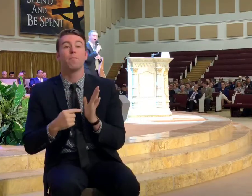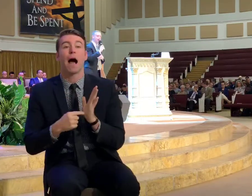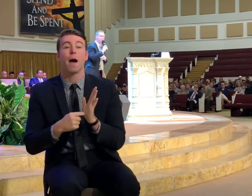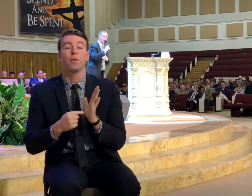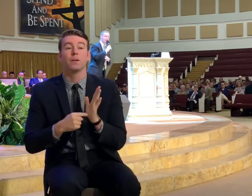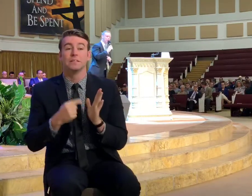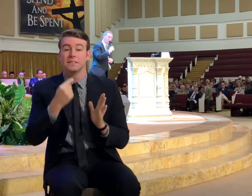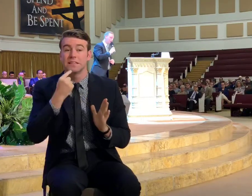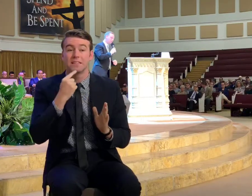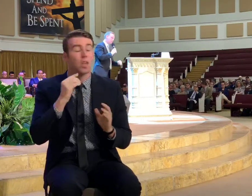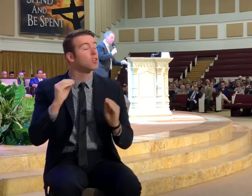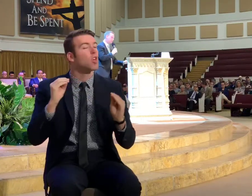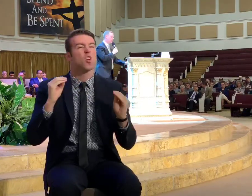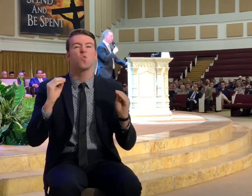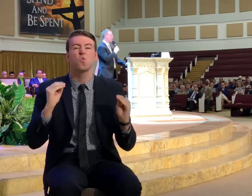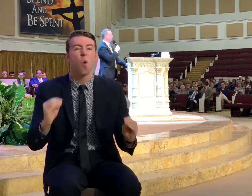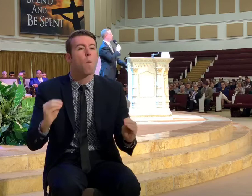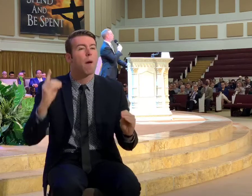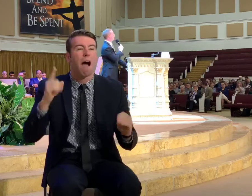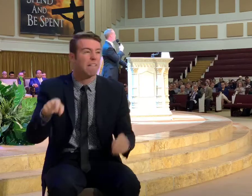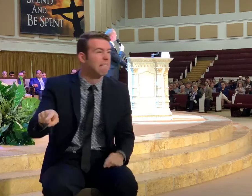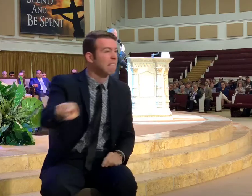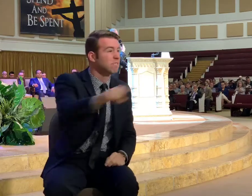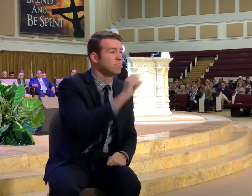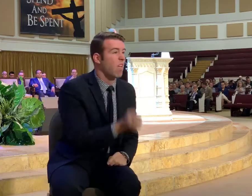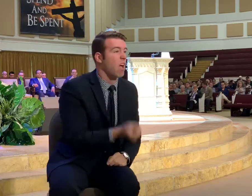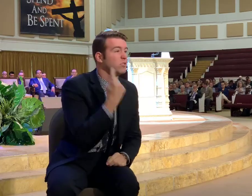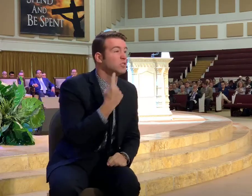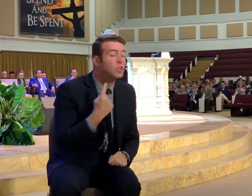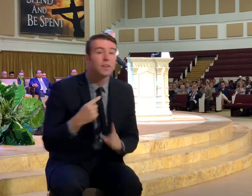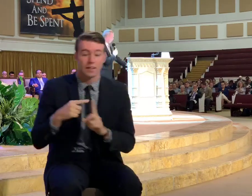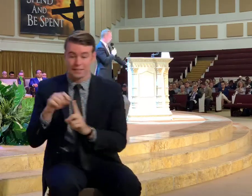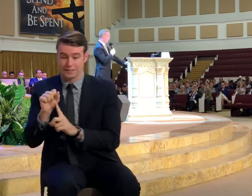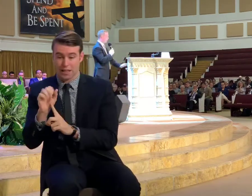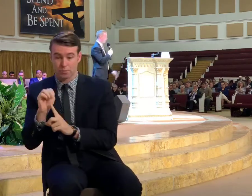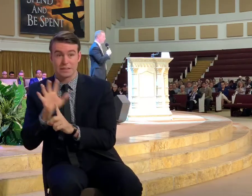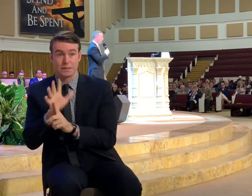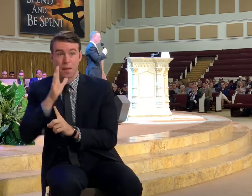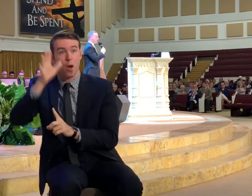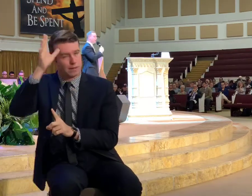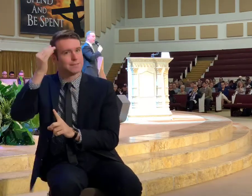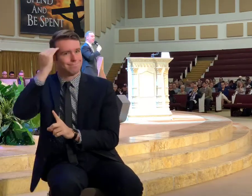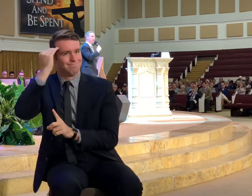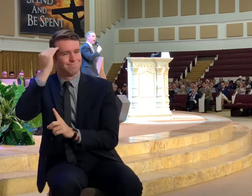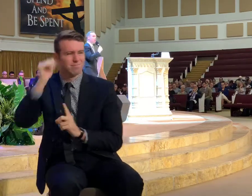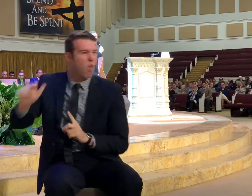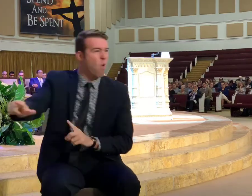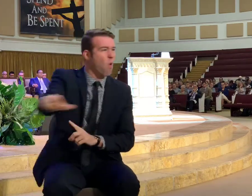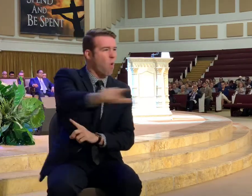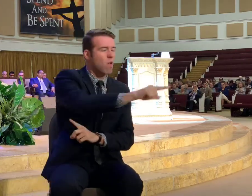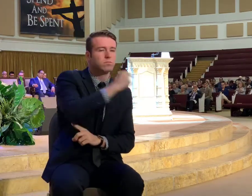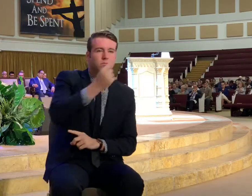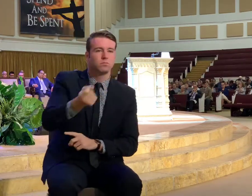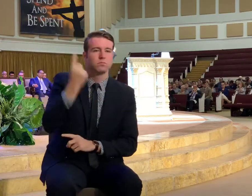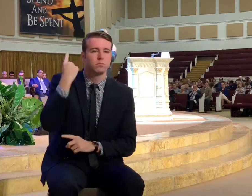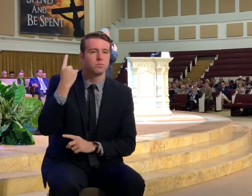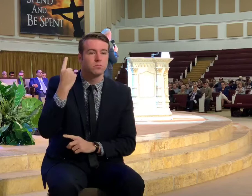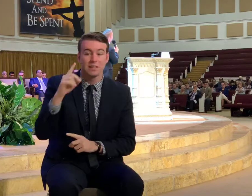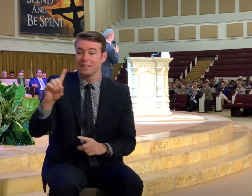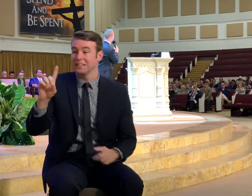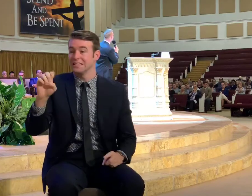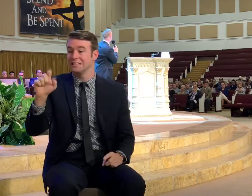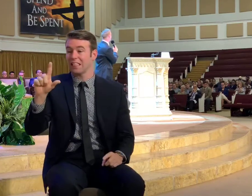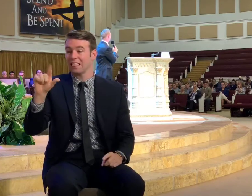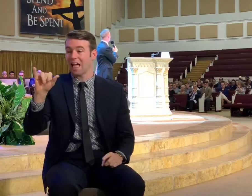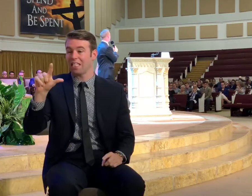that nobody but his parents and himself understood why he was so strong. Even his downfall with Delilah, that we don't have